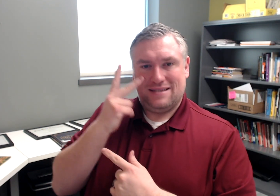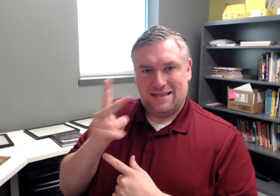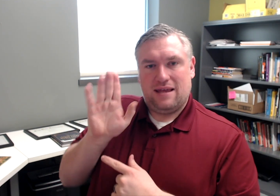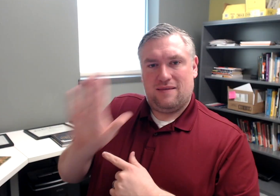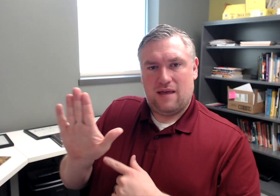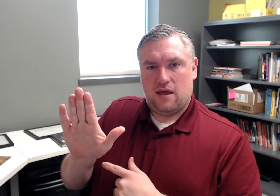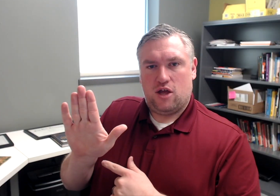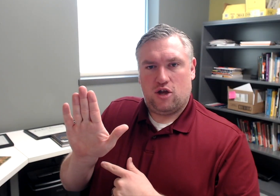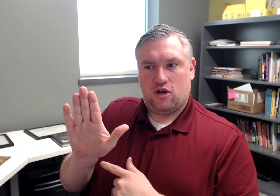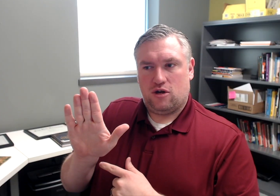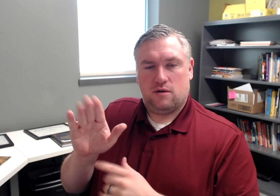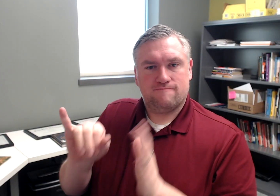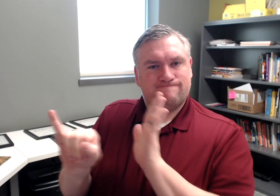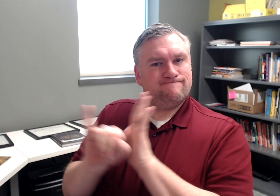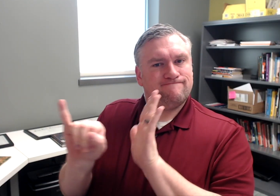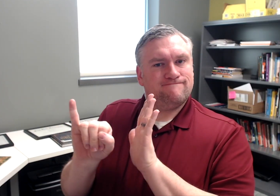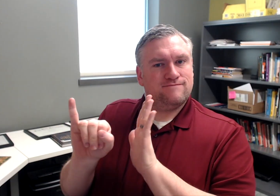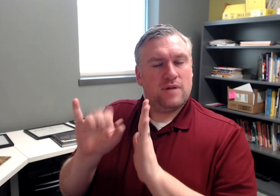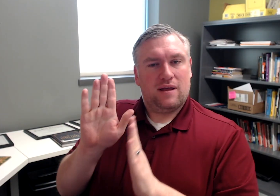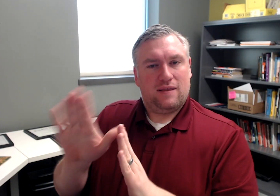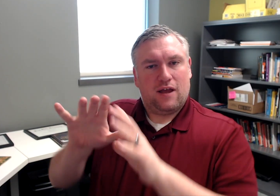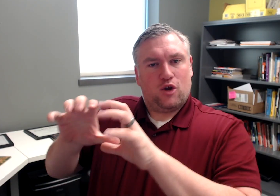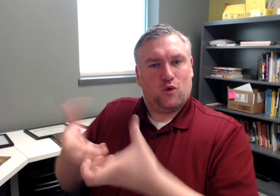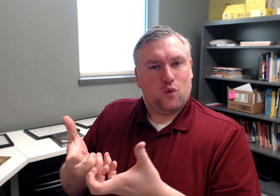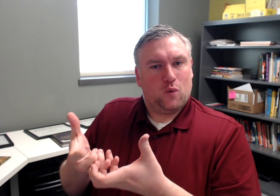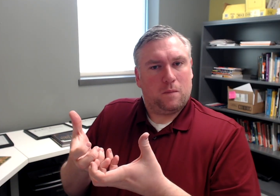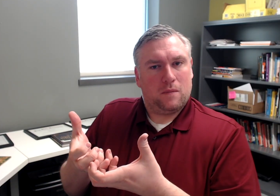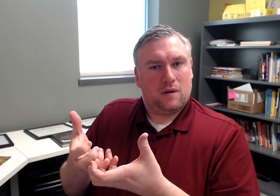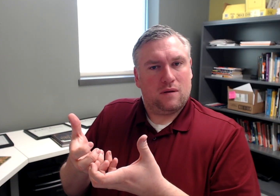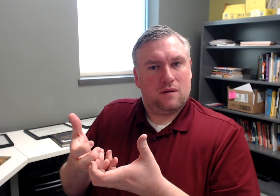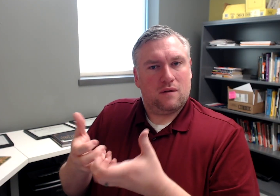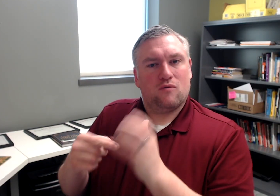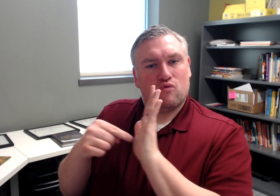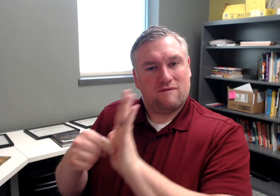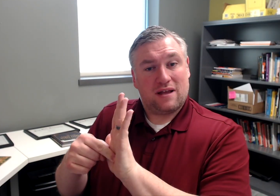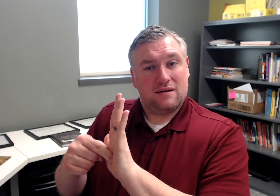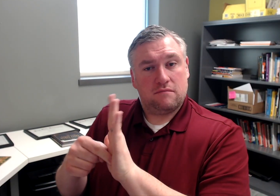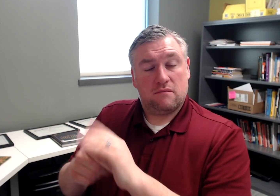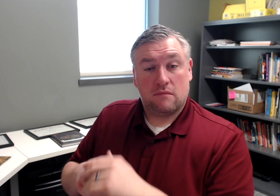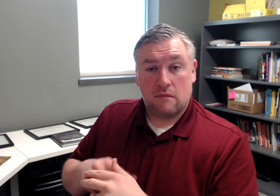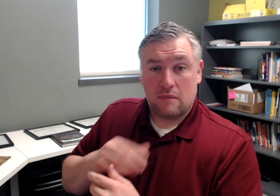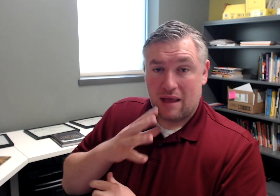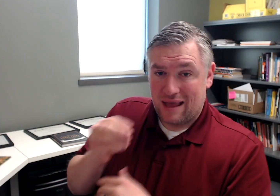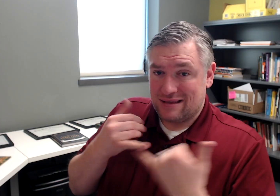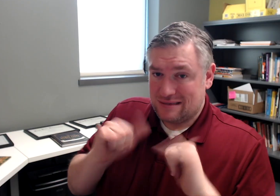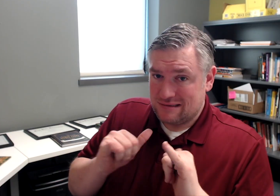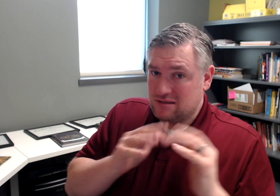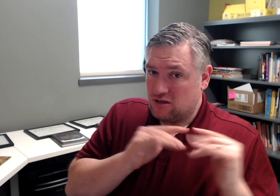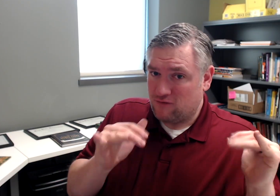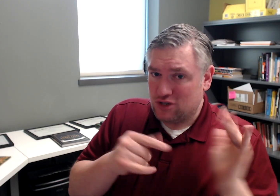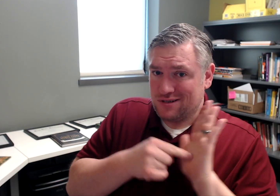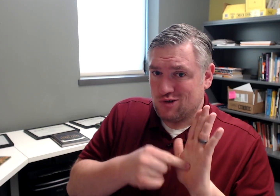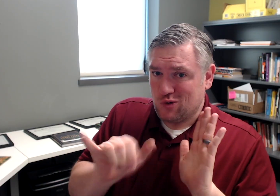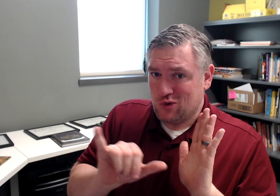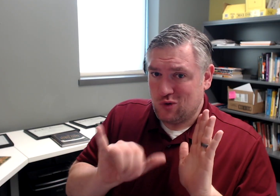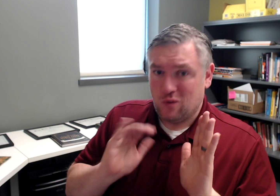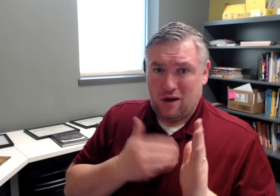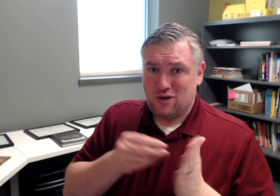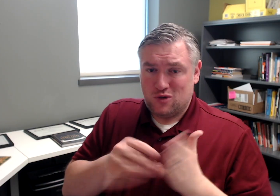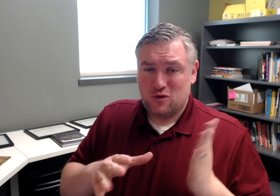deaf. Students want to see their identity, their cultural group represented. And